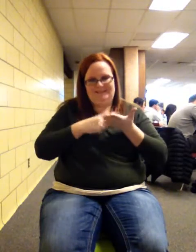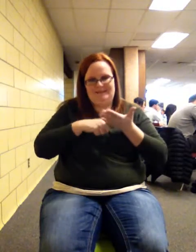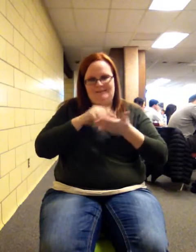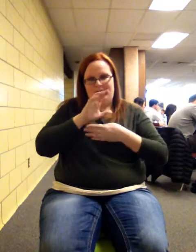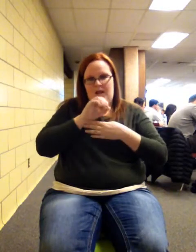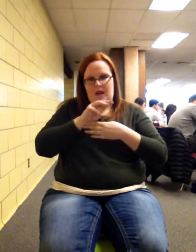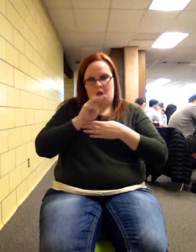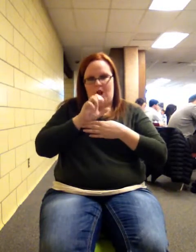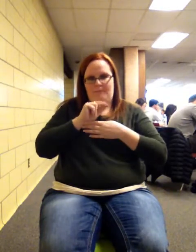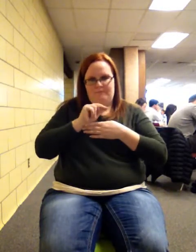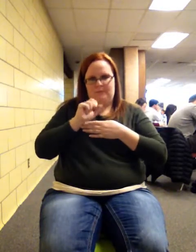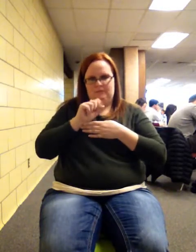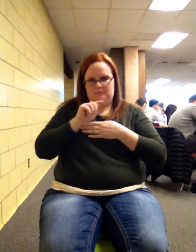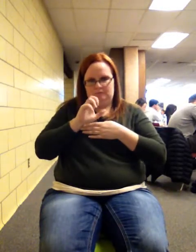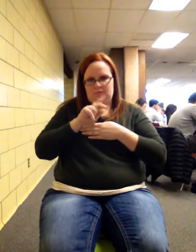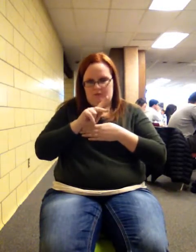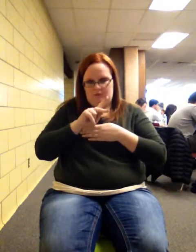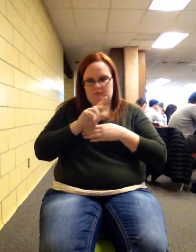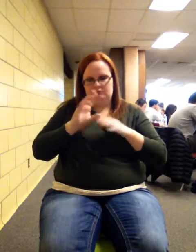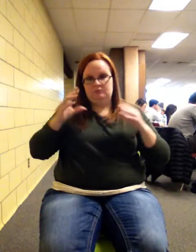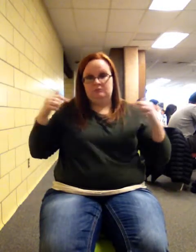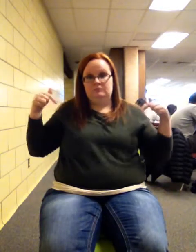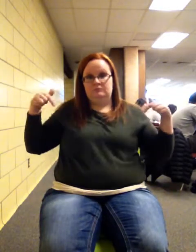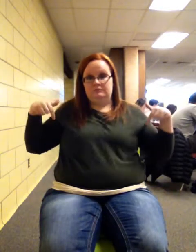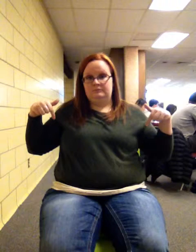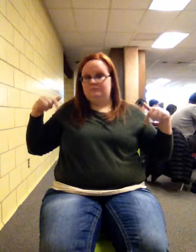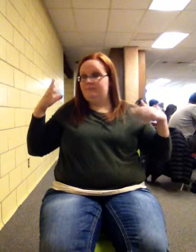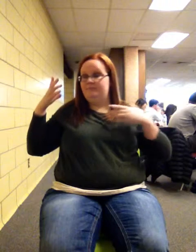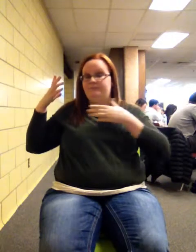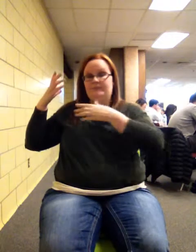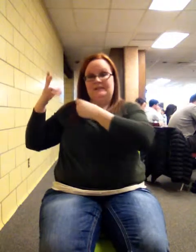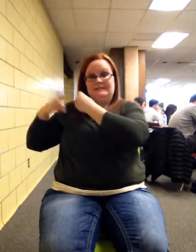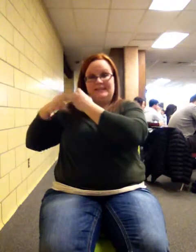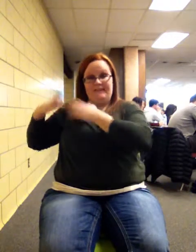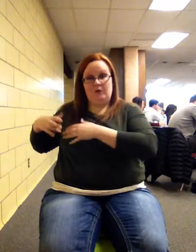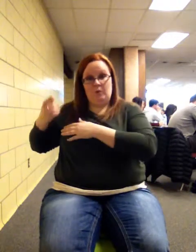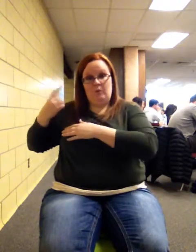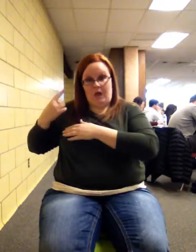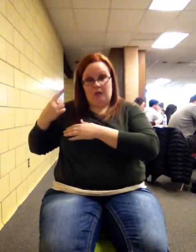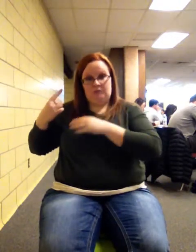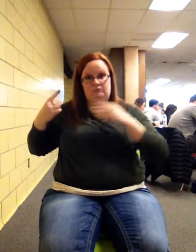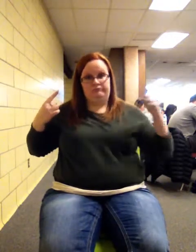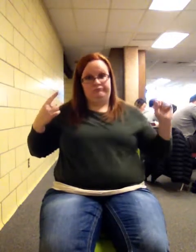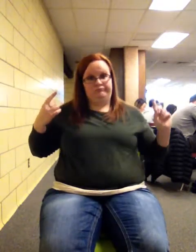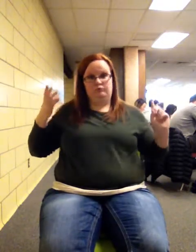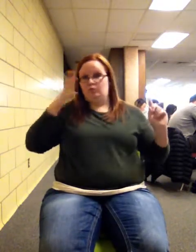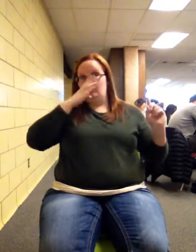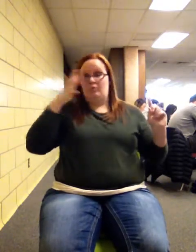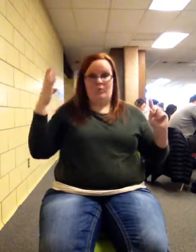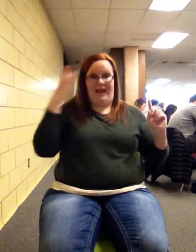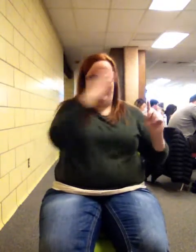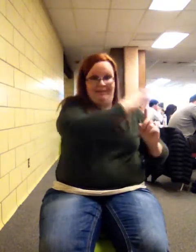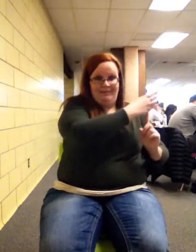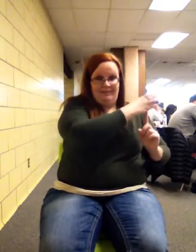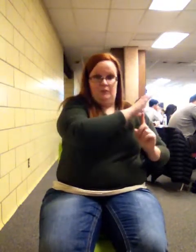That saver number one became the shareholder of record. So if you would have gone and done any kind of a search for who was